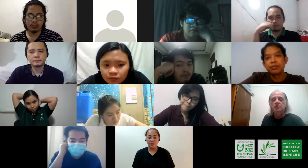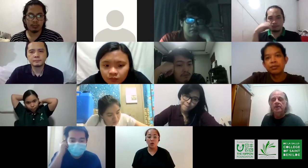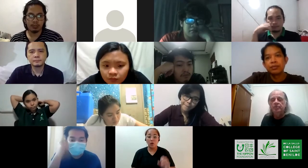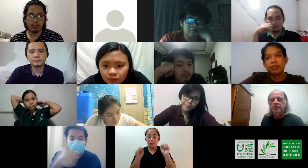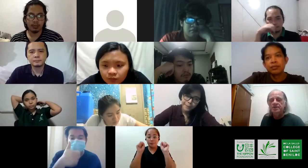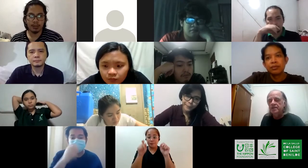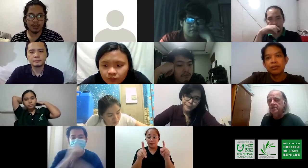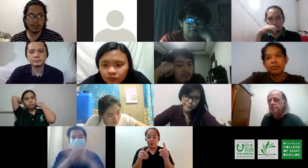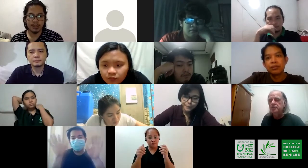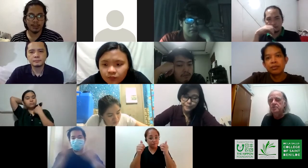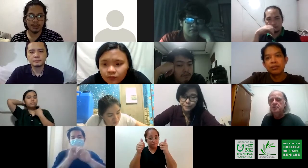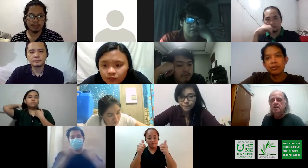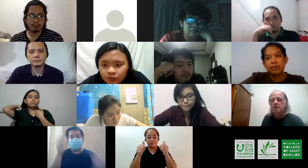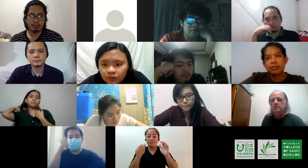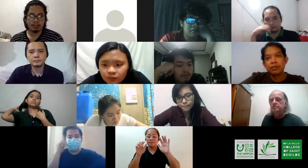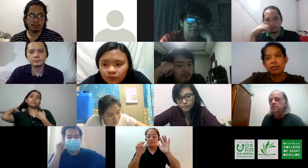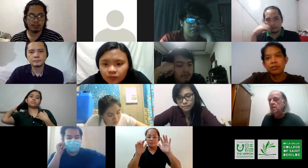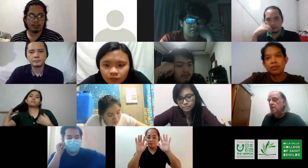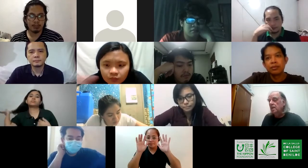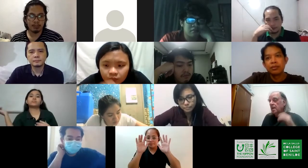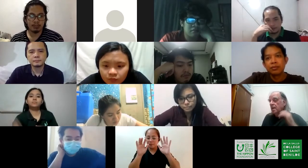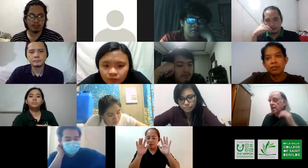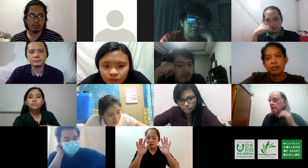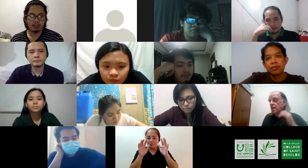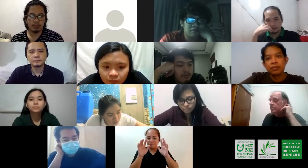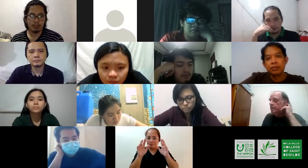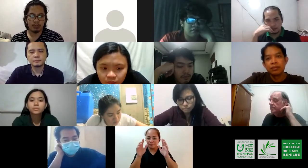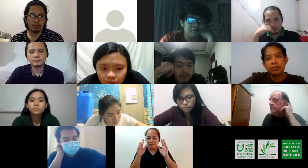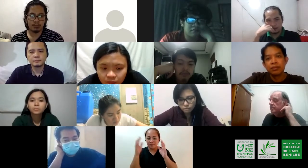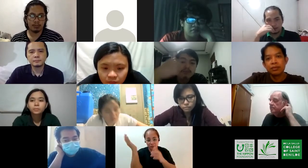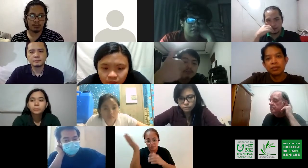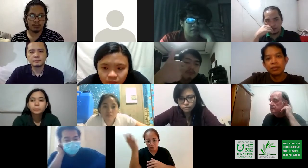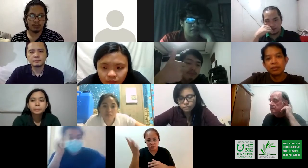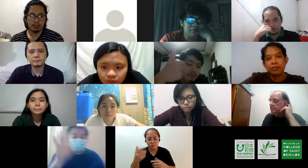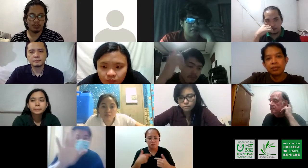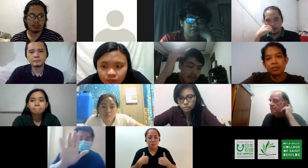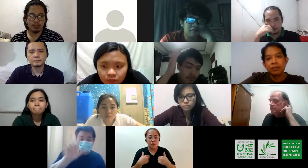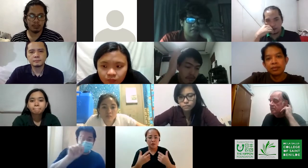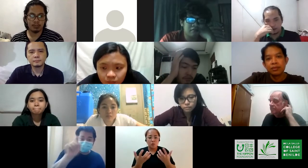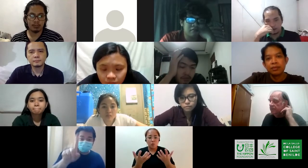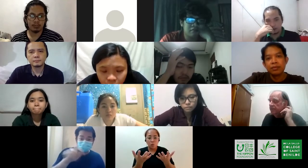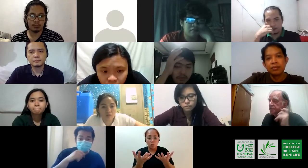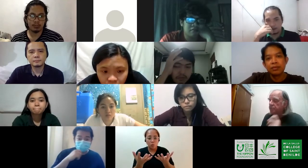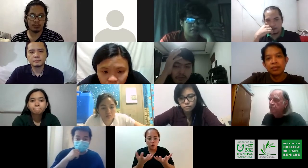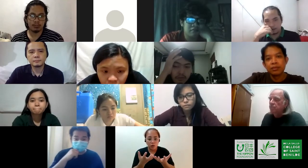great presentations. I would like to get for each group,